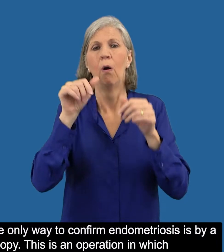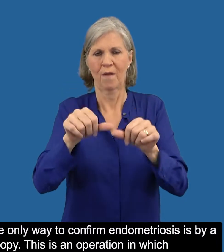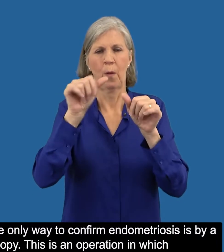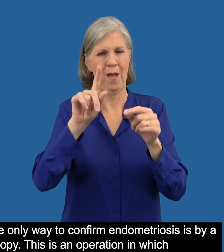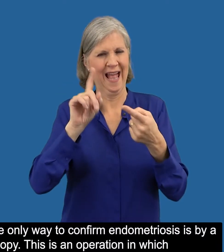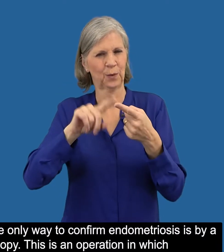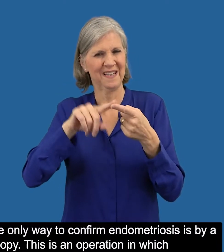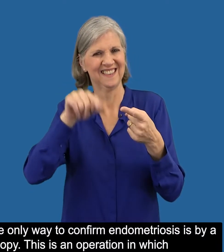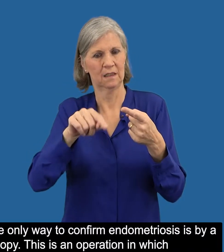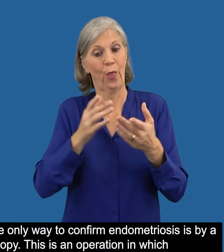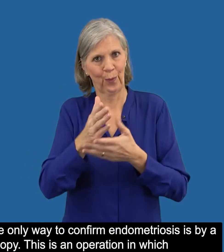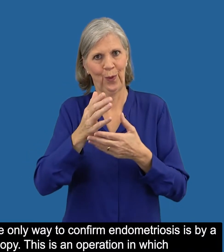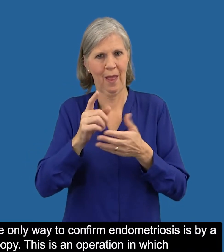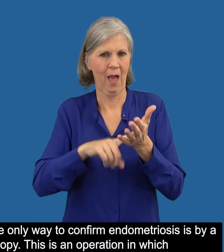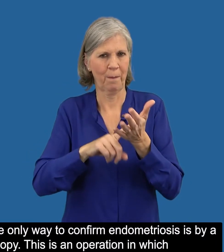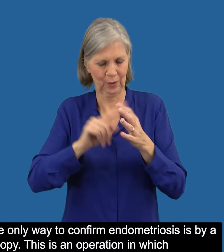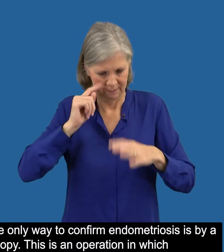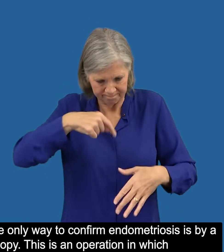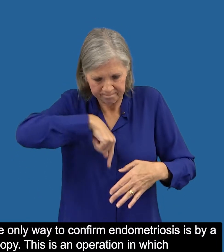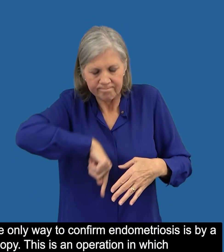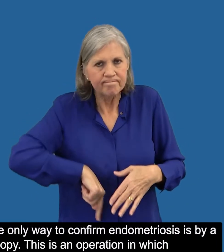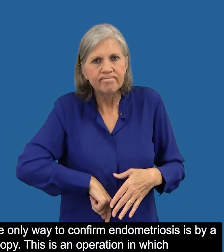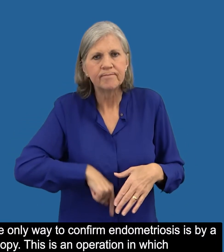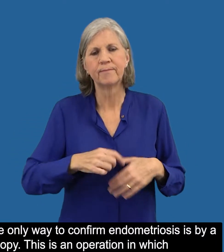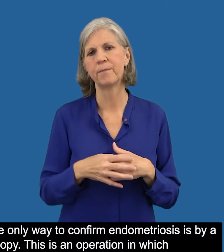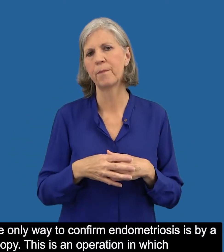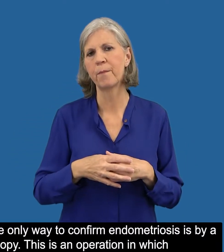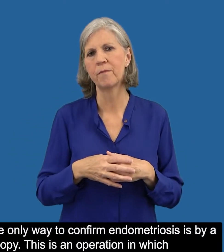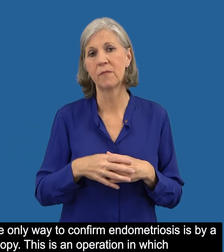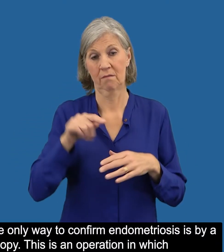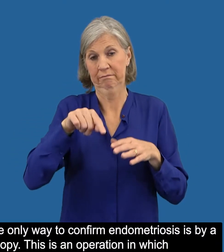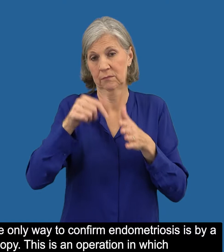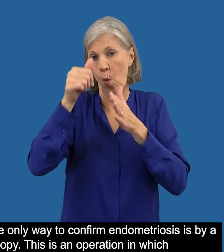The only way to confirm endometriosis is by a laparoscopy.